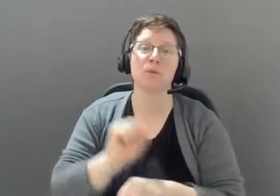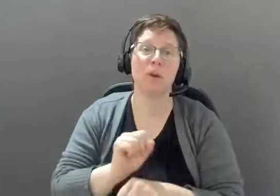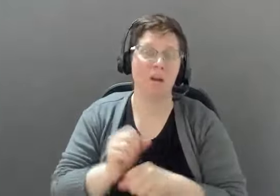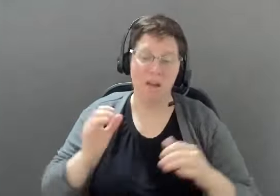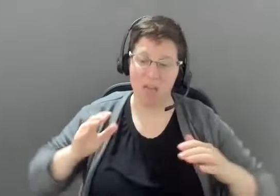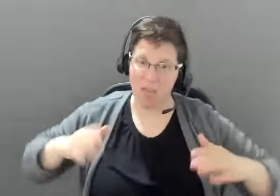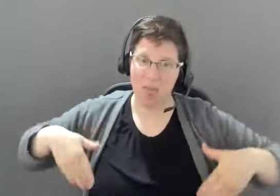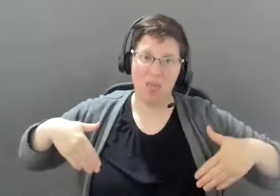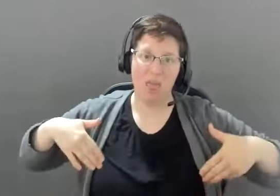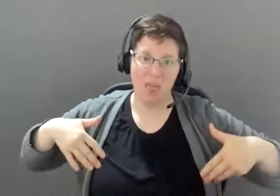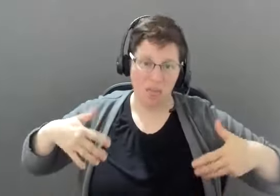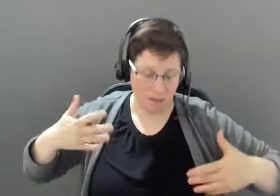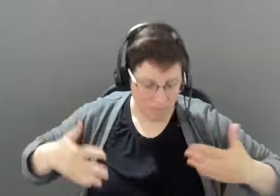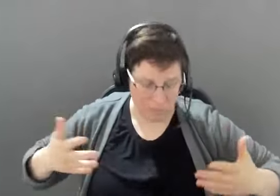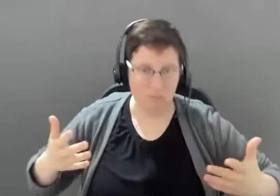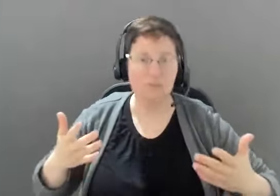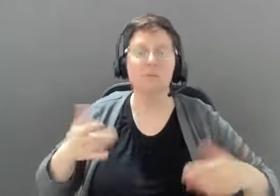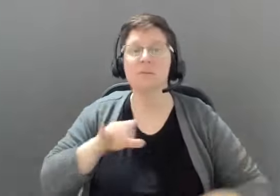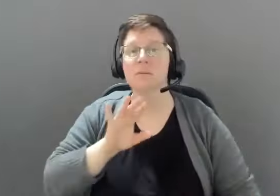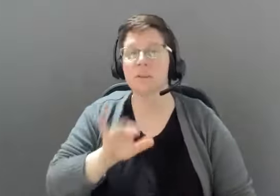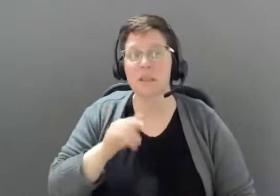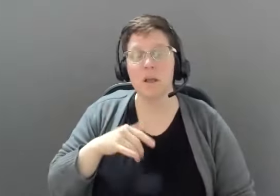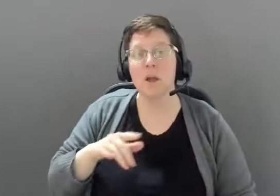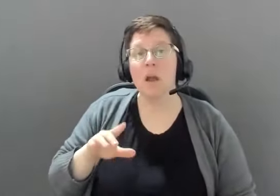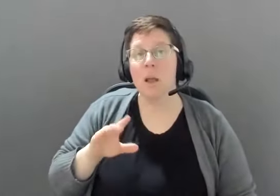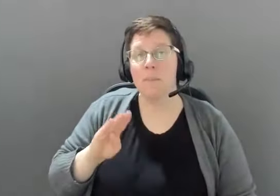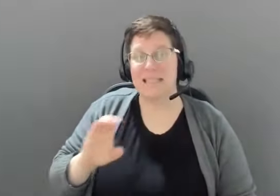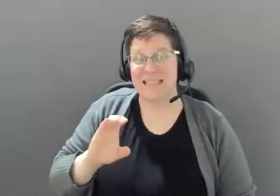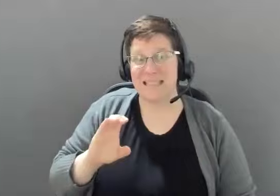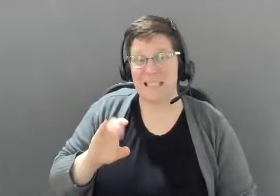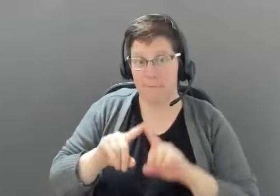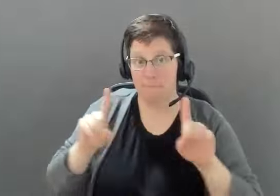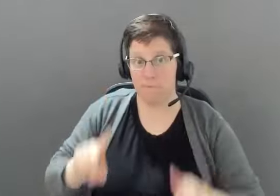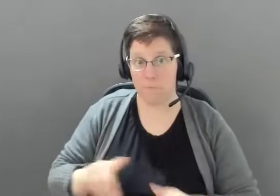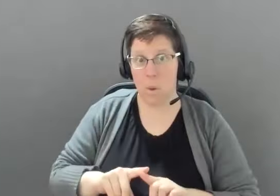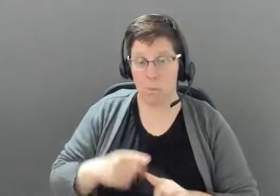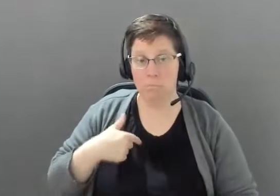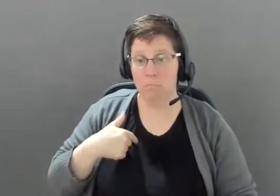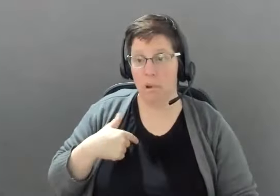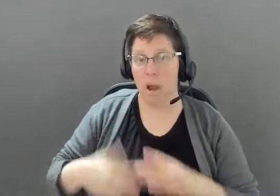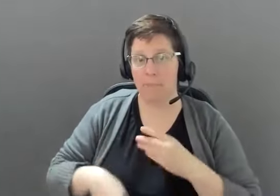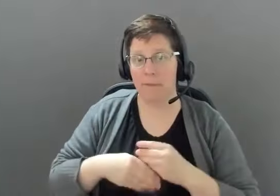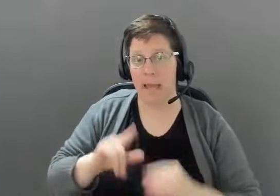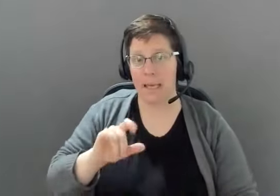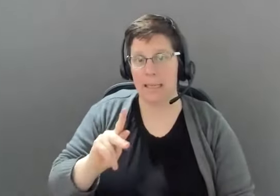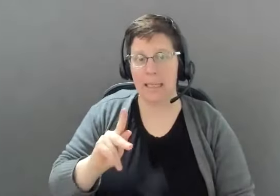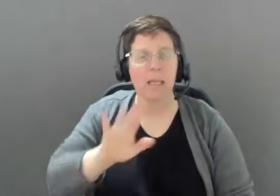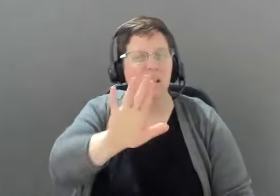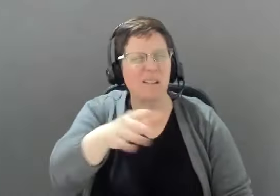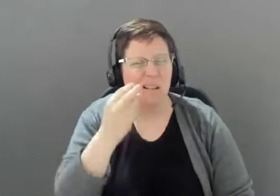done. I linked the form in British Columbia in the chat, and it would be amazing if there was just a standardized